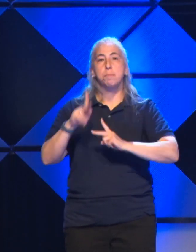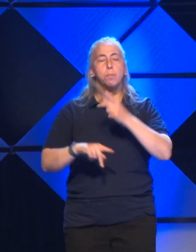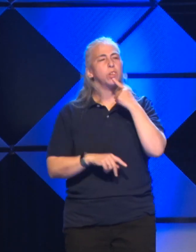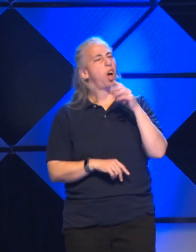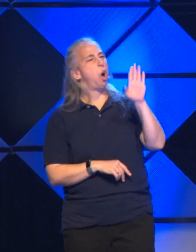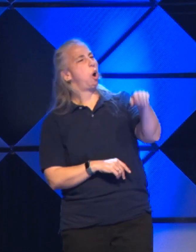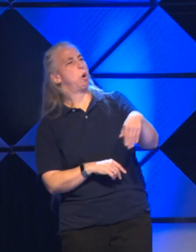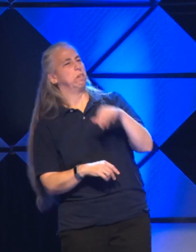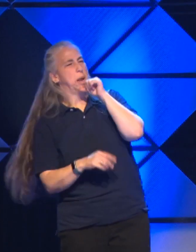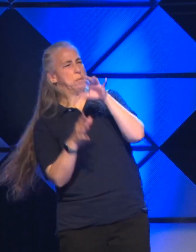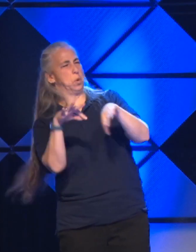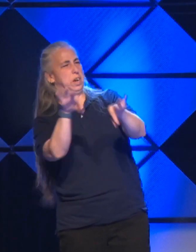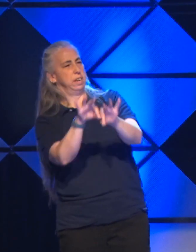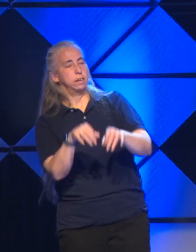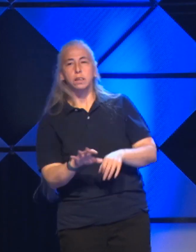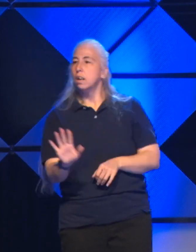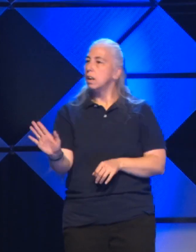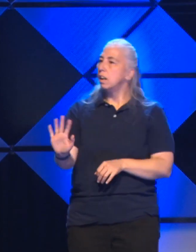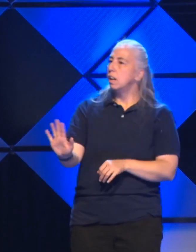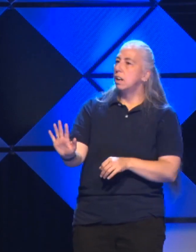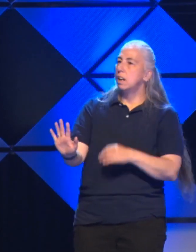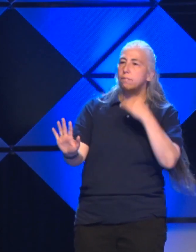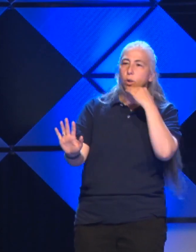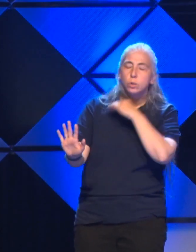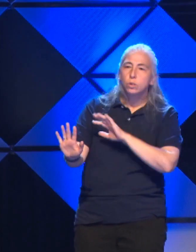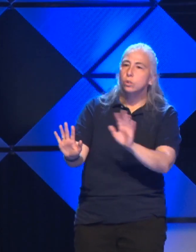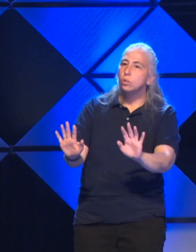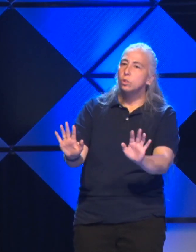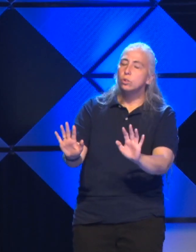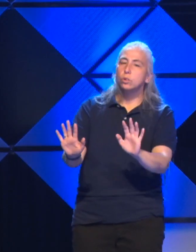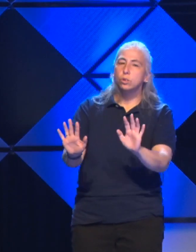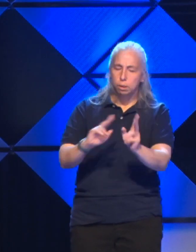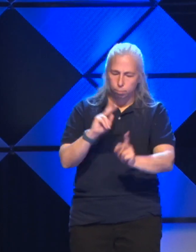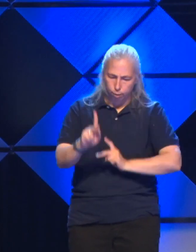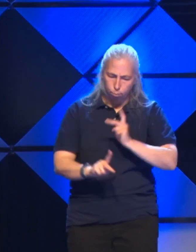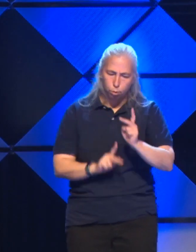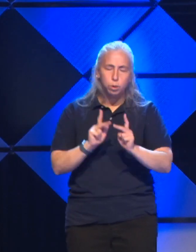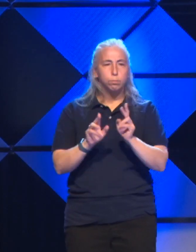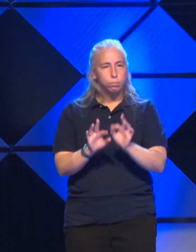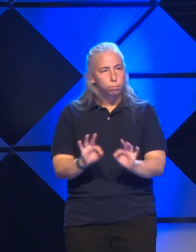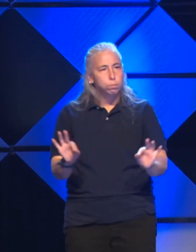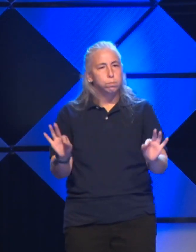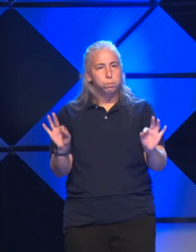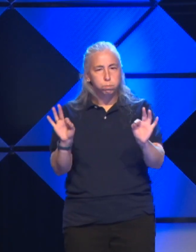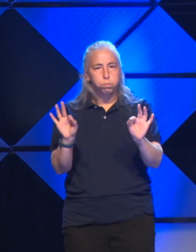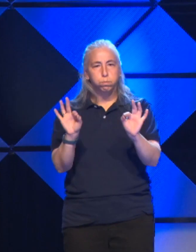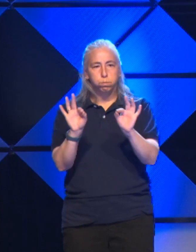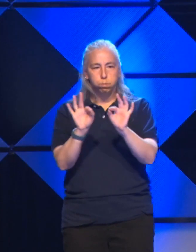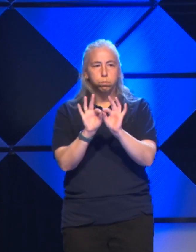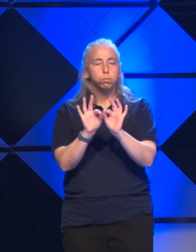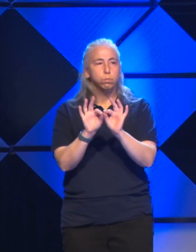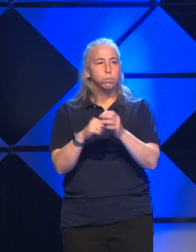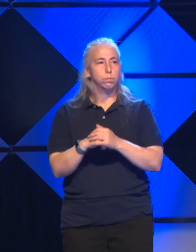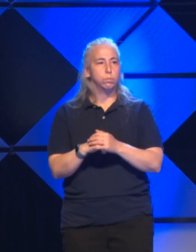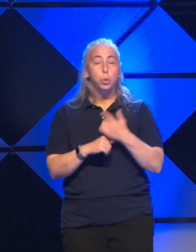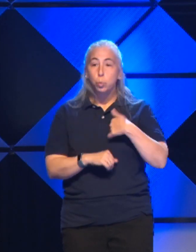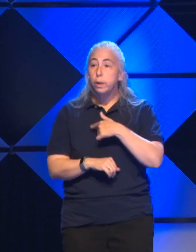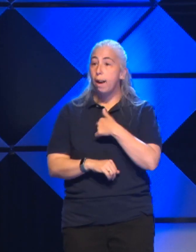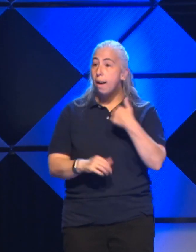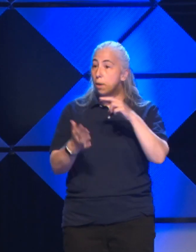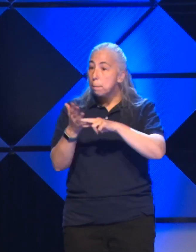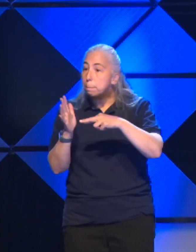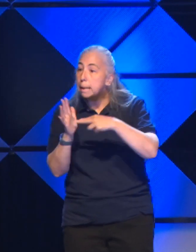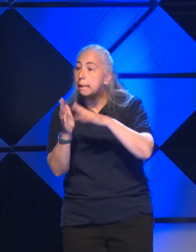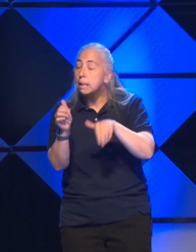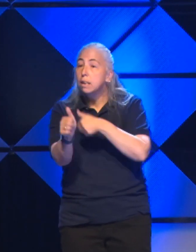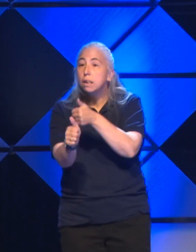fact we matter. We matter. We have a meaning in life. We have a purpose in